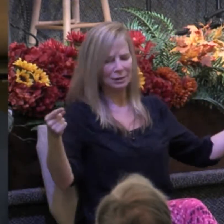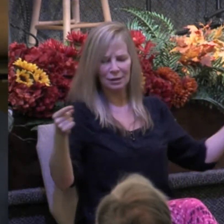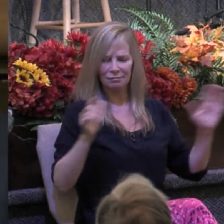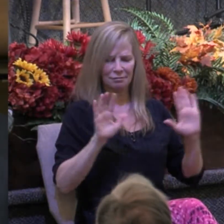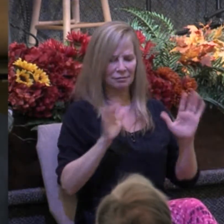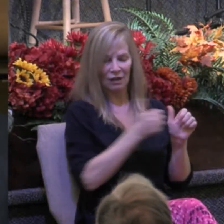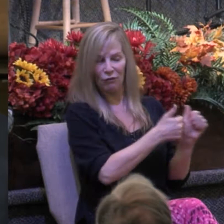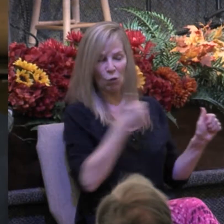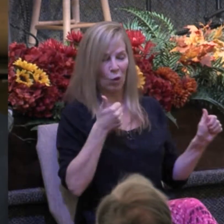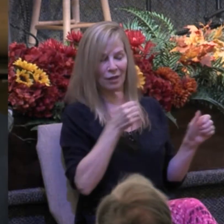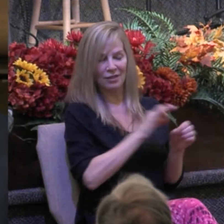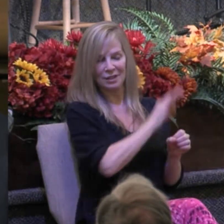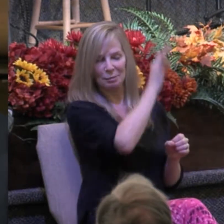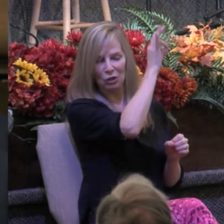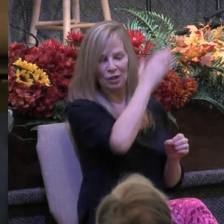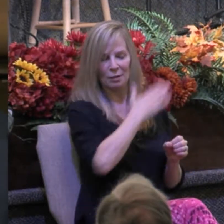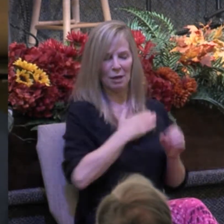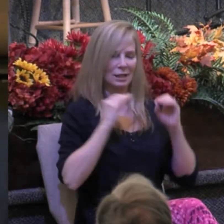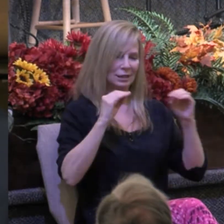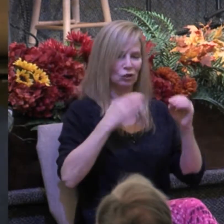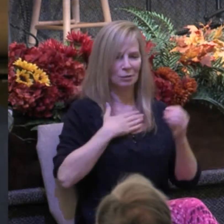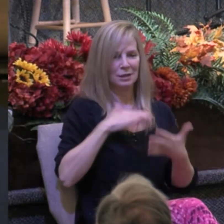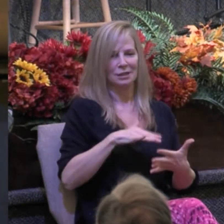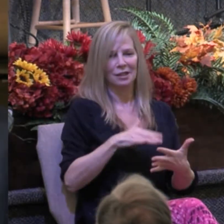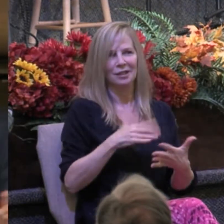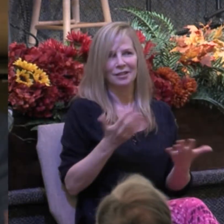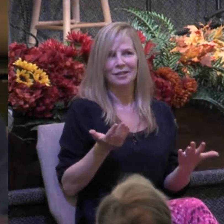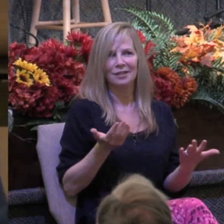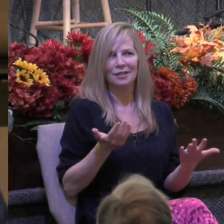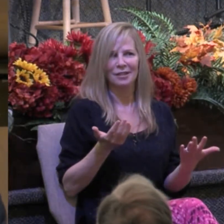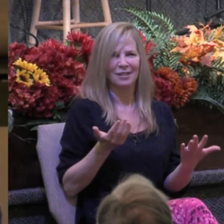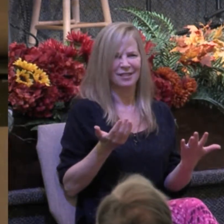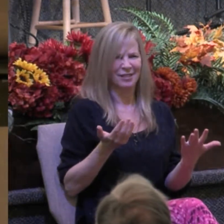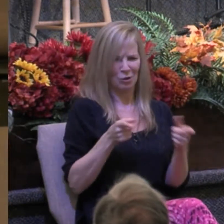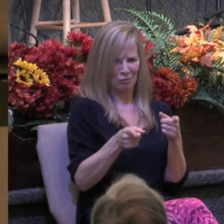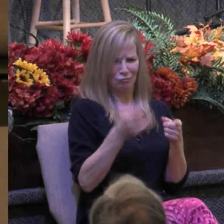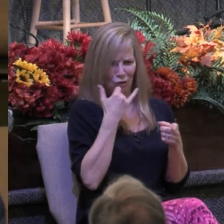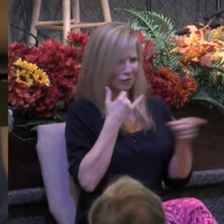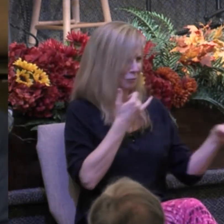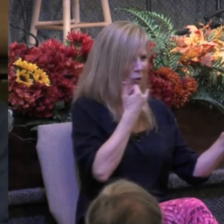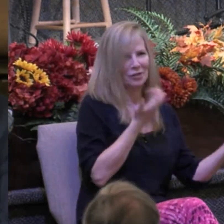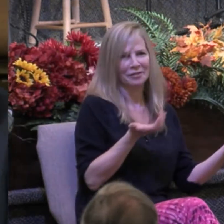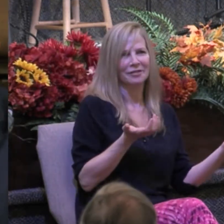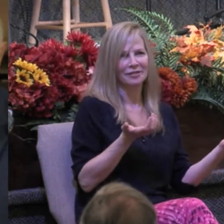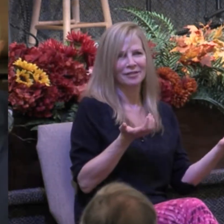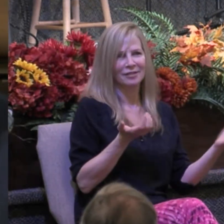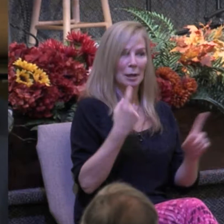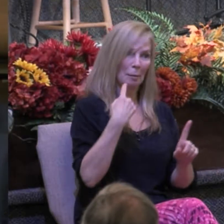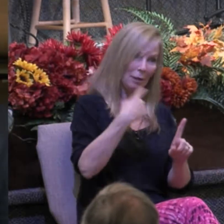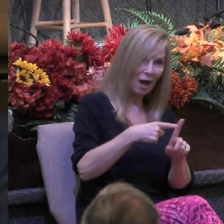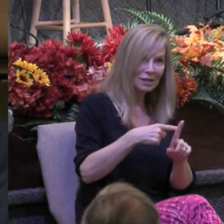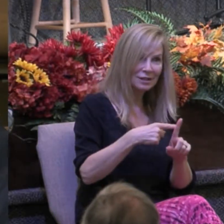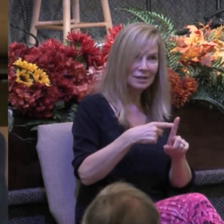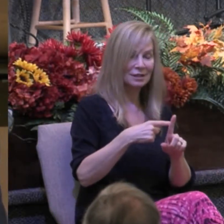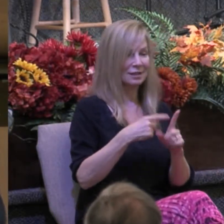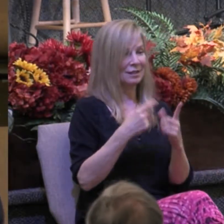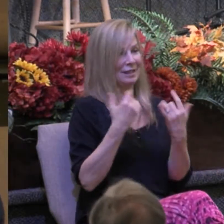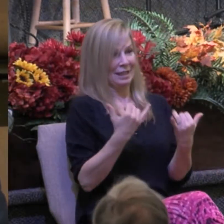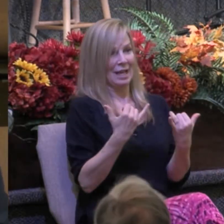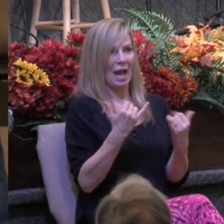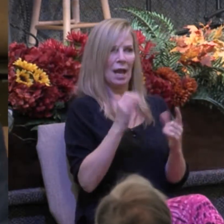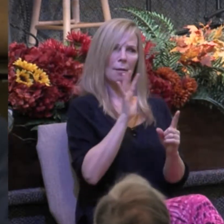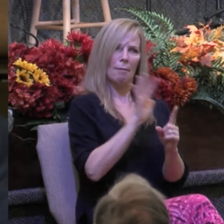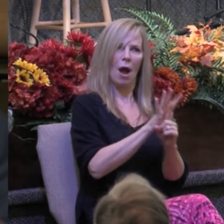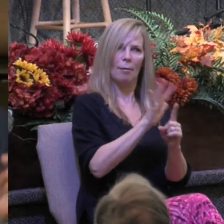simply avoid the Holy Spirit in their teaching and study. On top of that," he writes, "on top of that, popular evangelicalism